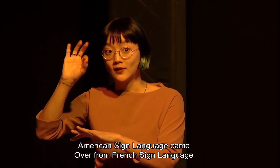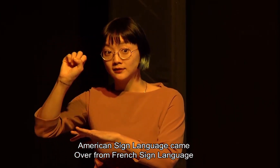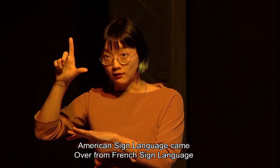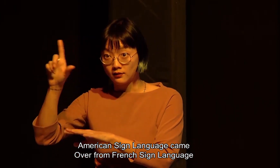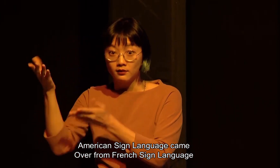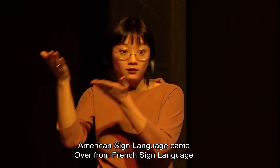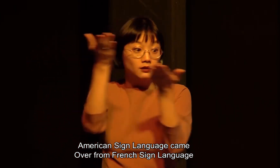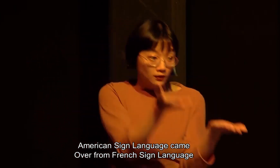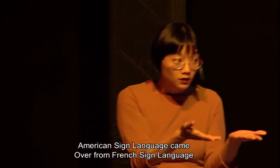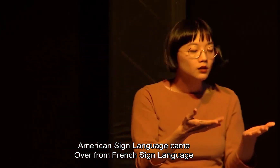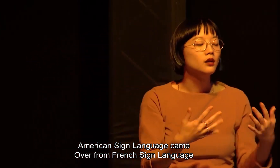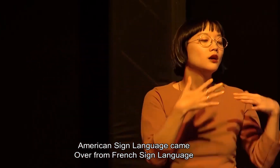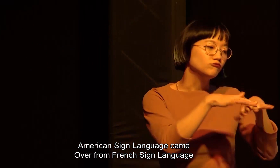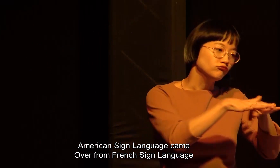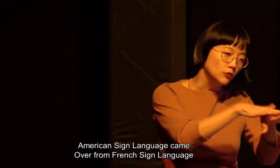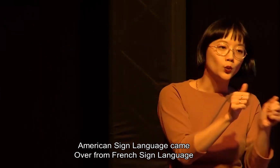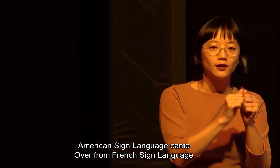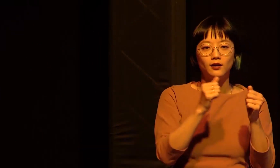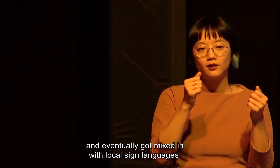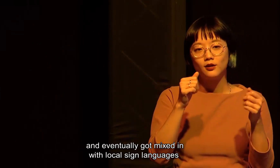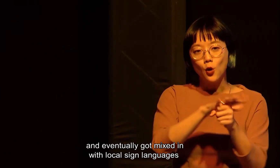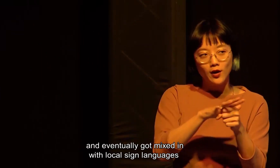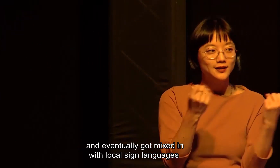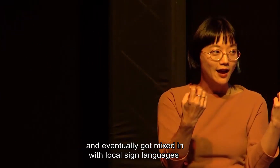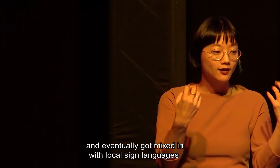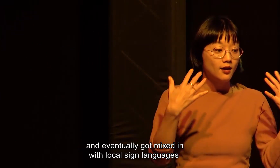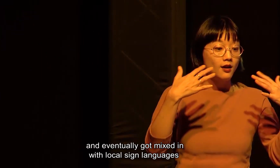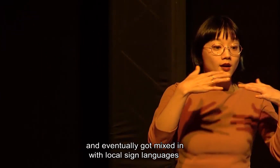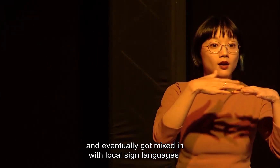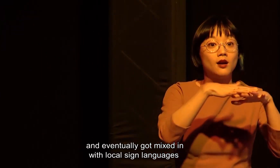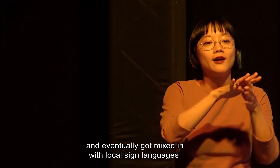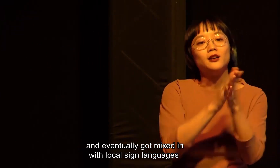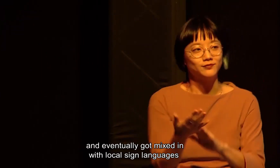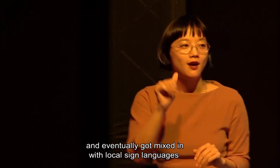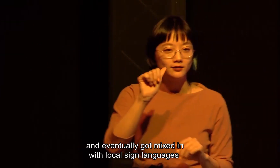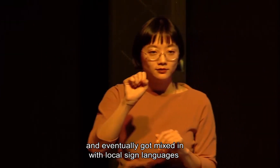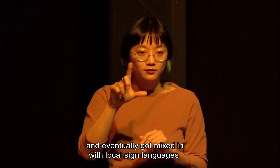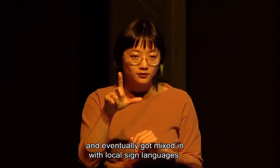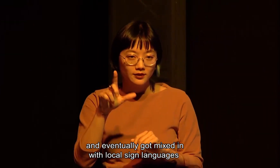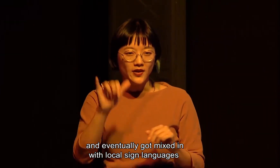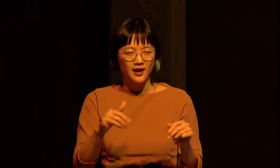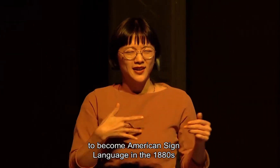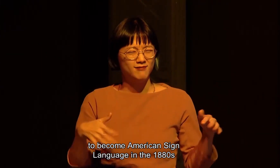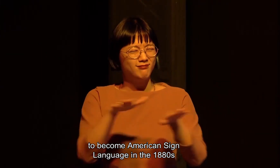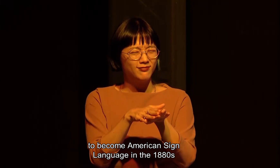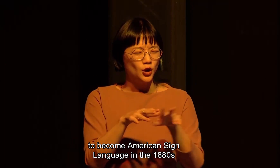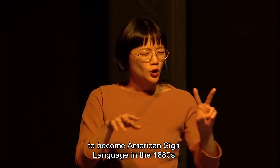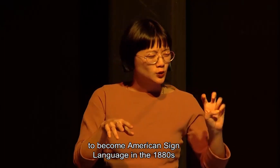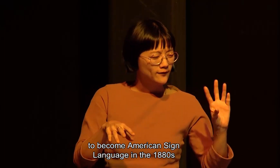came over from French Sign Language and eventually got mixed in with local sign languages to become American Sign